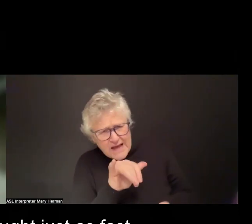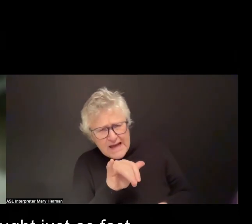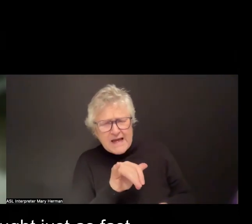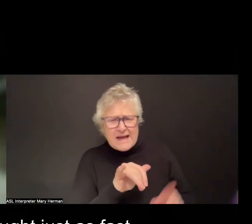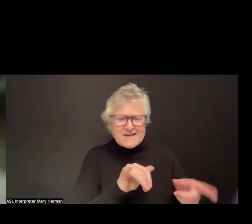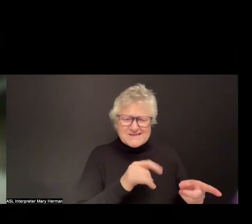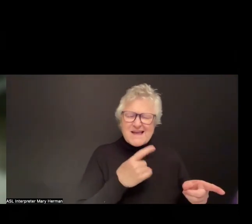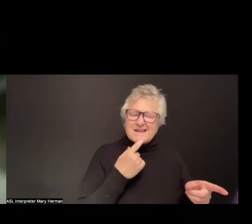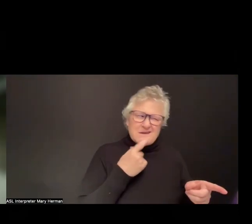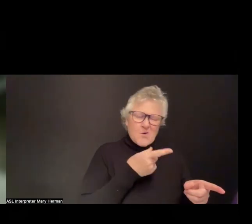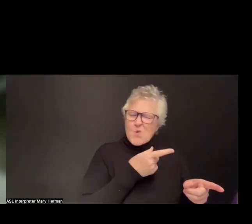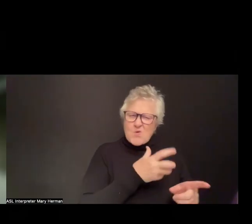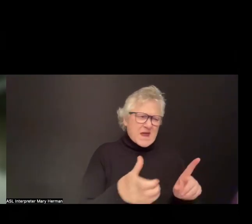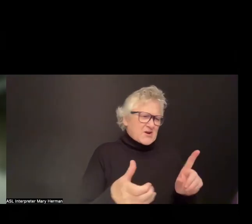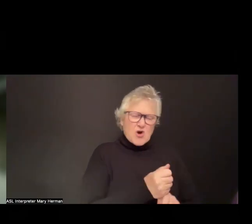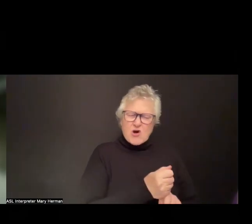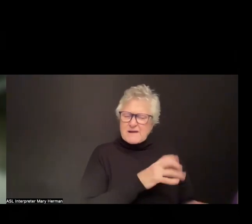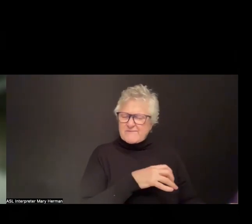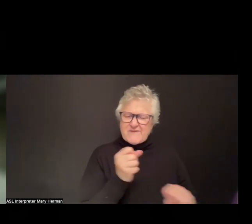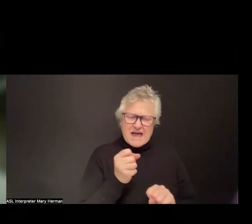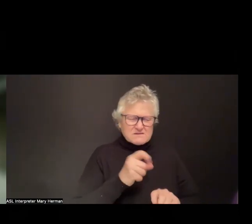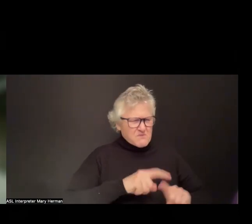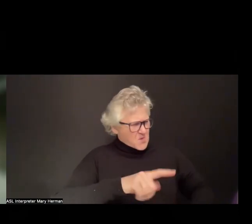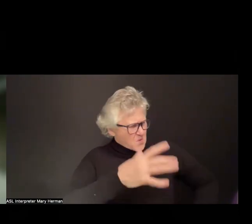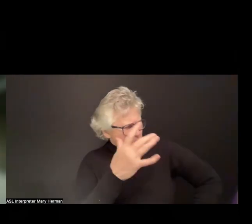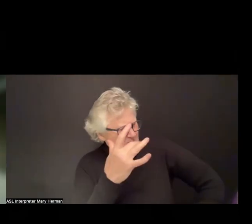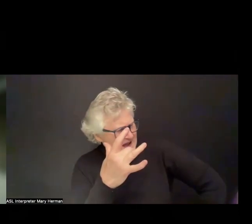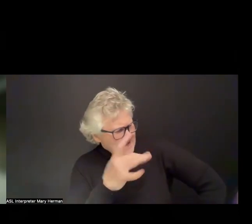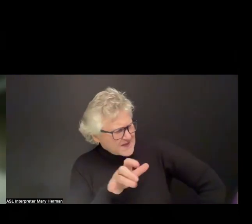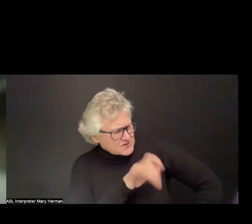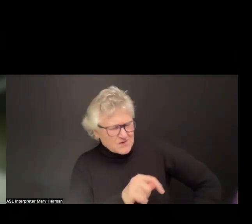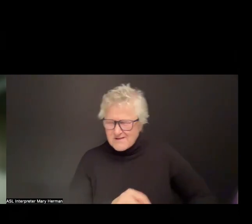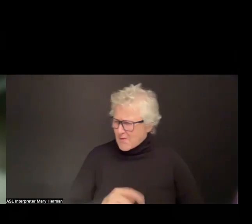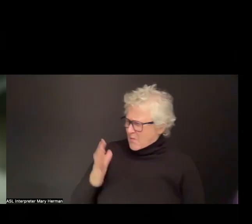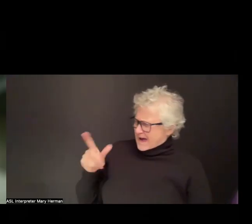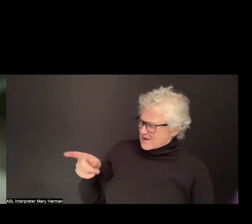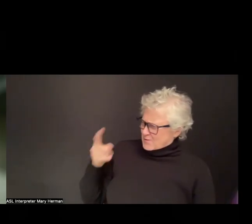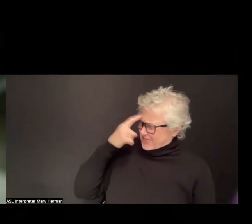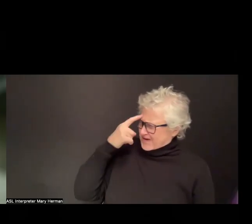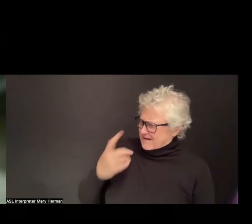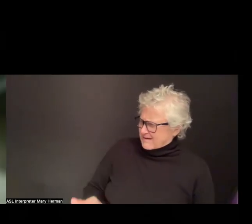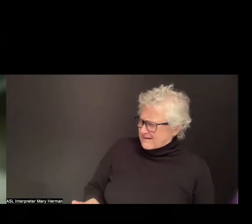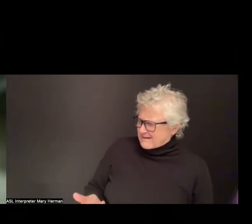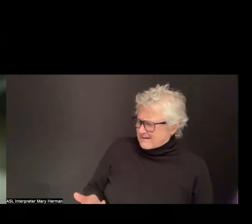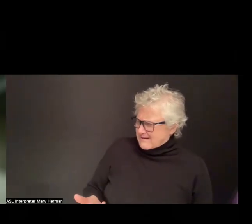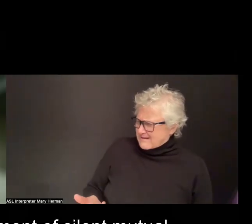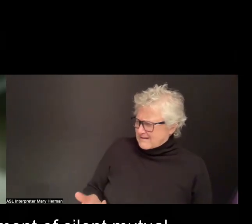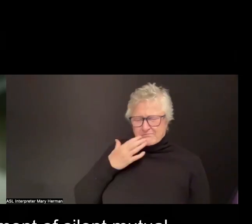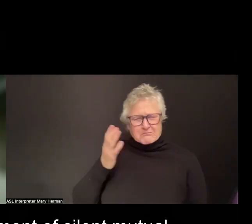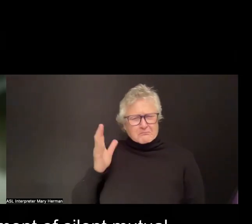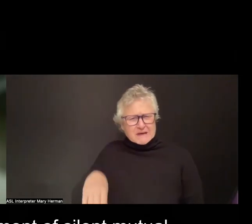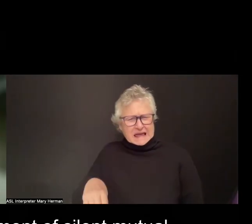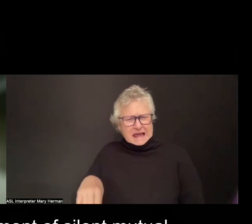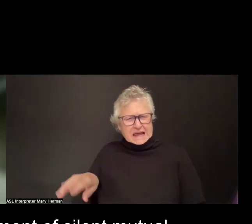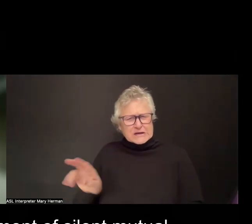poor bastard. But why'd they do it? What do you think? Said his skinny friend. Bad usage. They